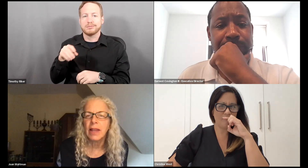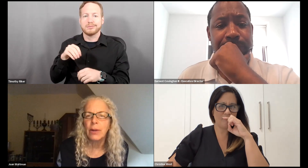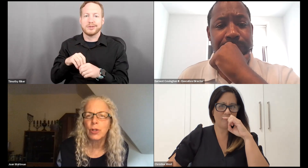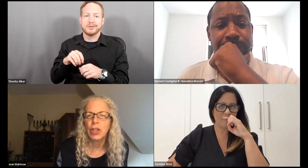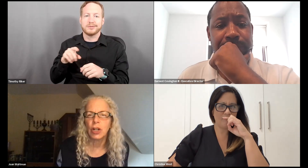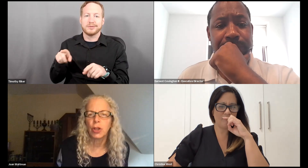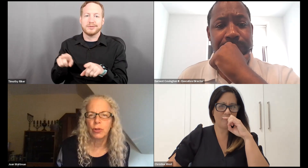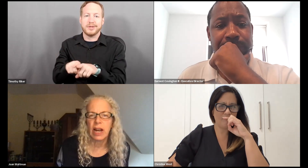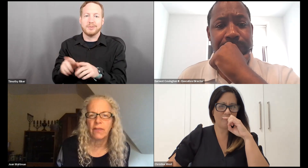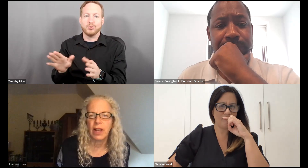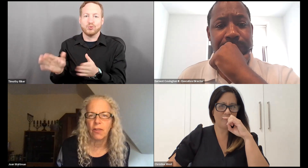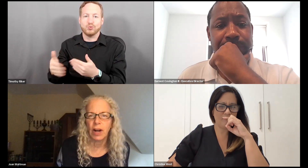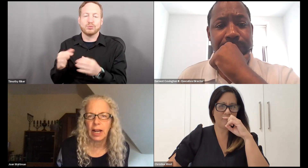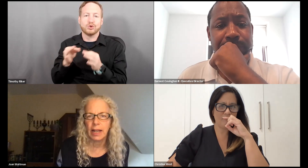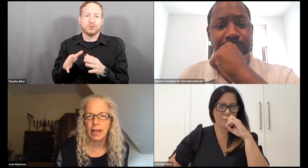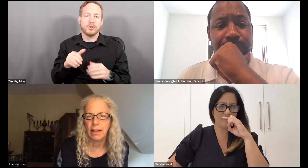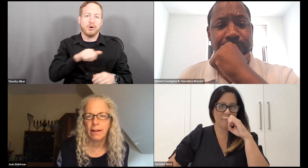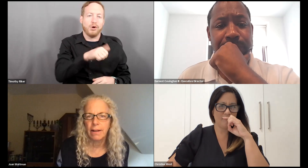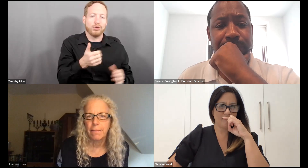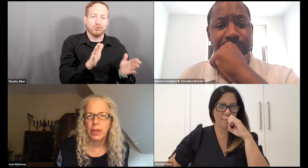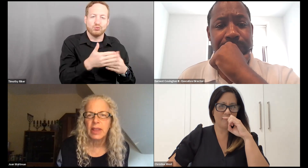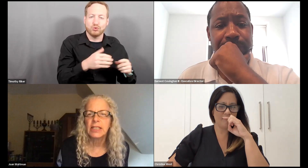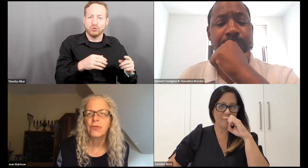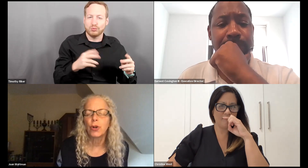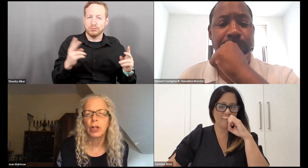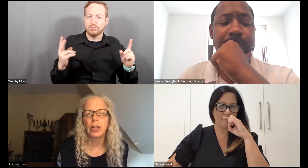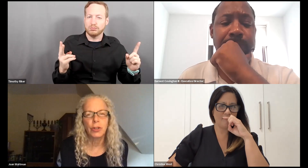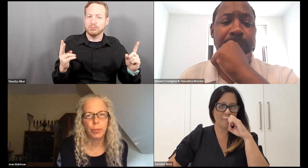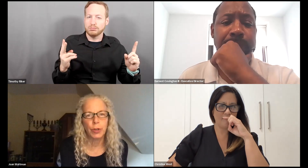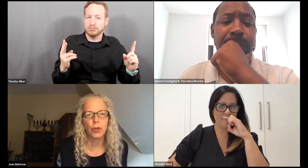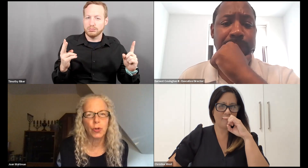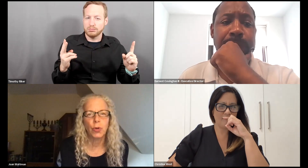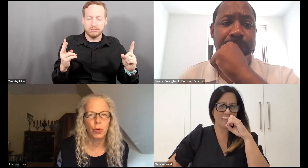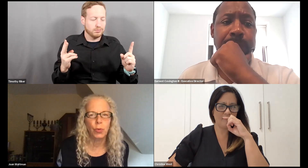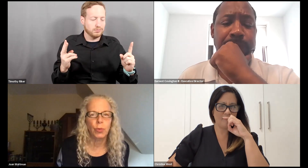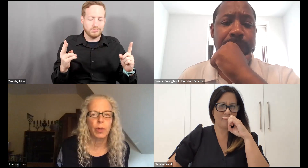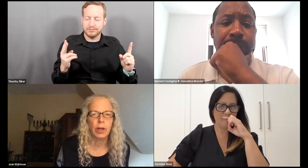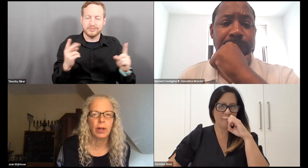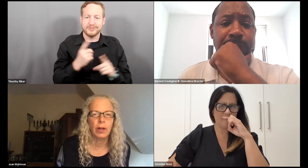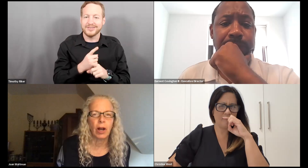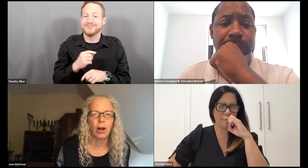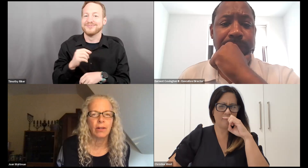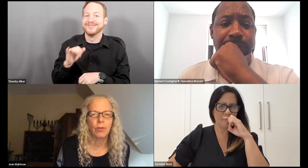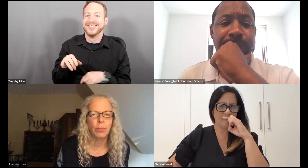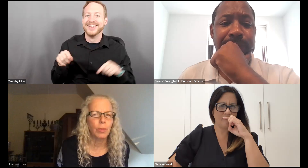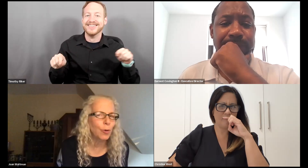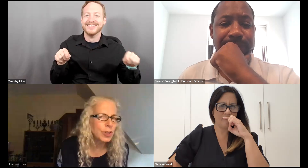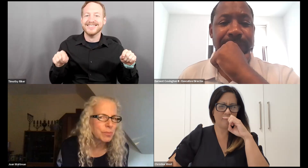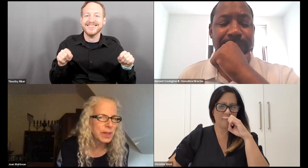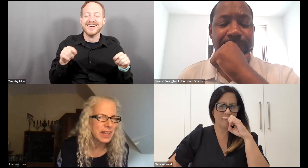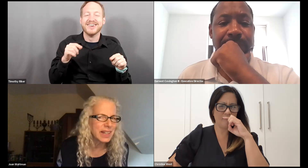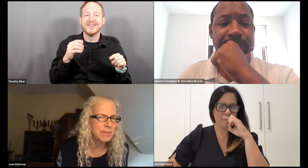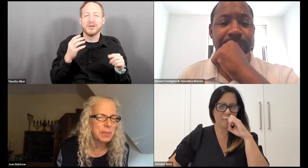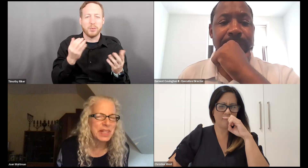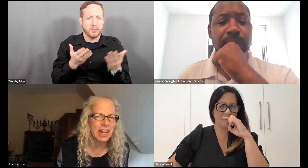the language that includes now VRI, that's for interpreters who are remote,